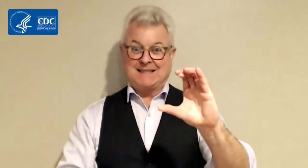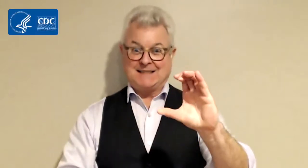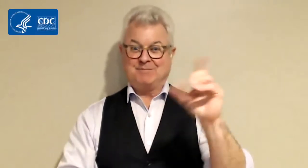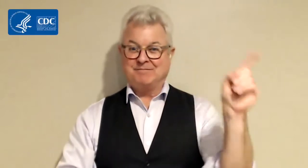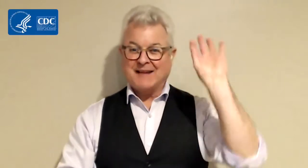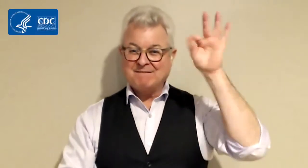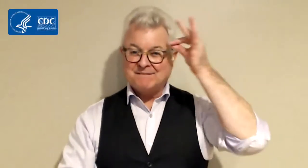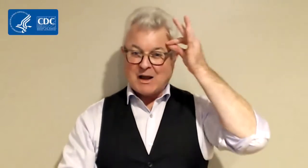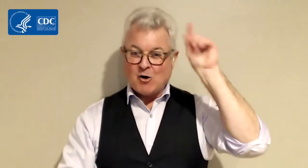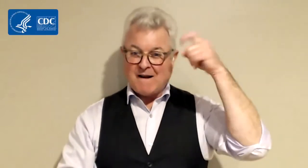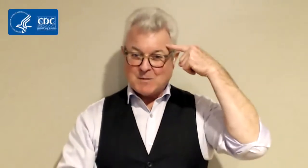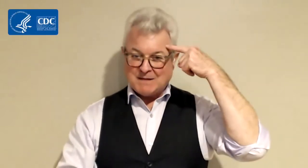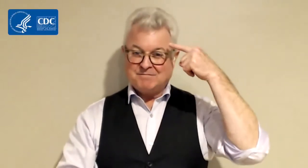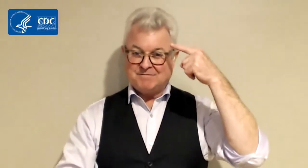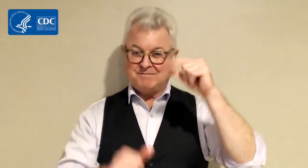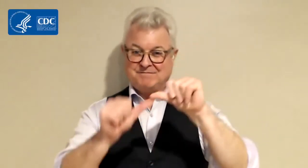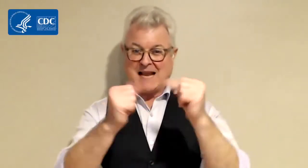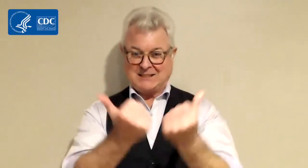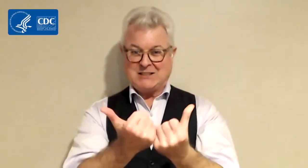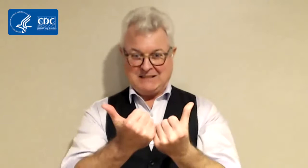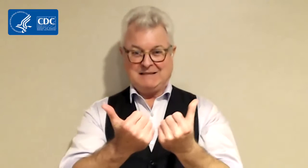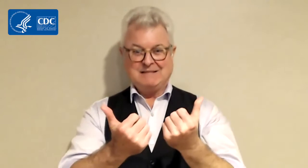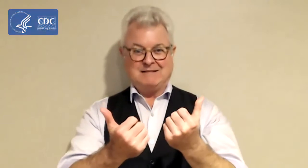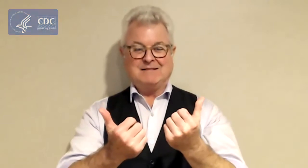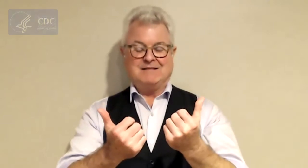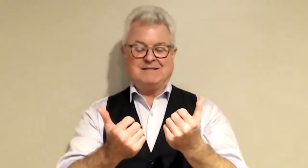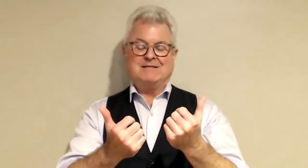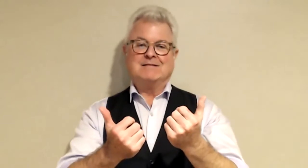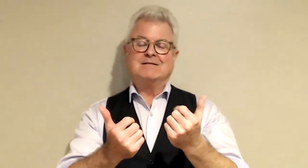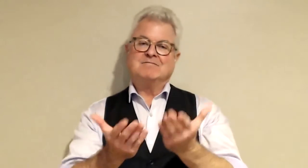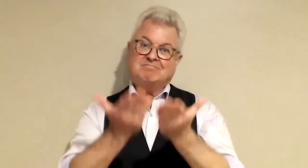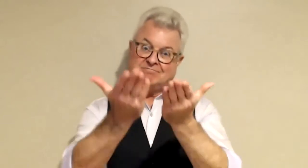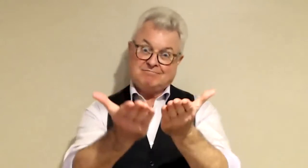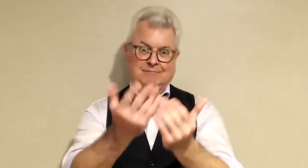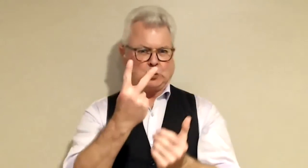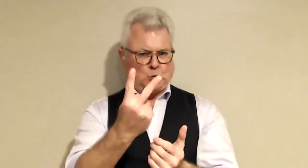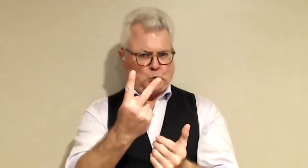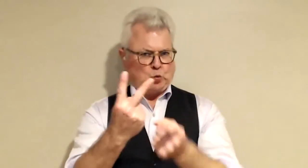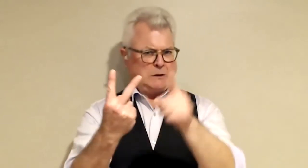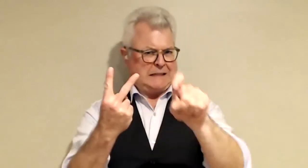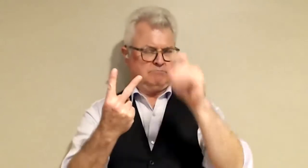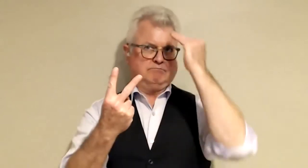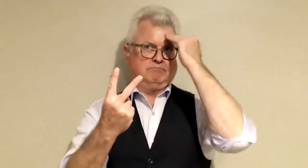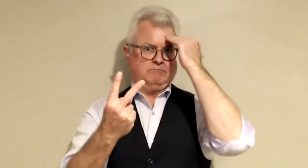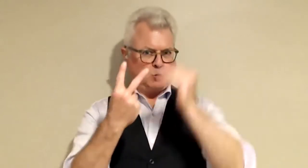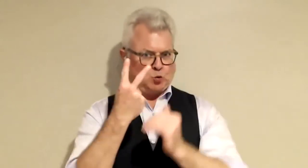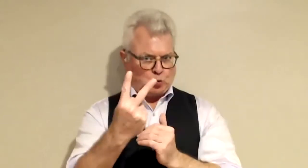The CDC, which is the federal government agency, is recommending two very